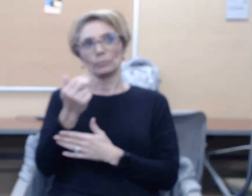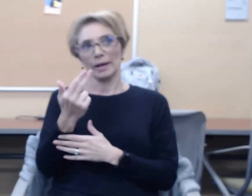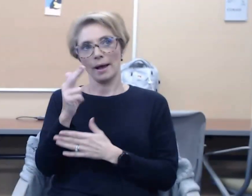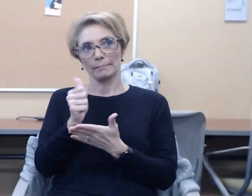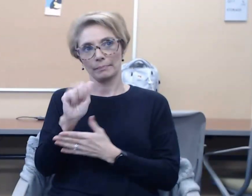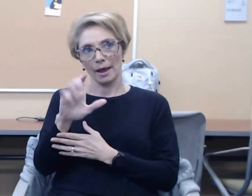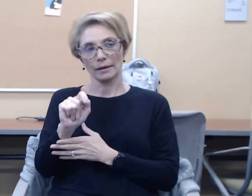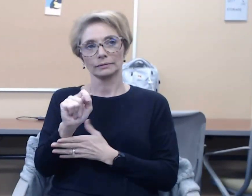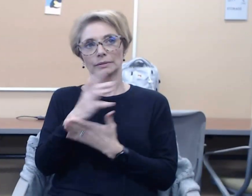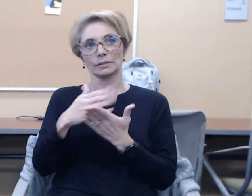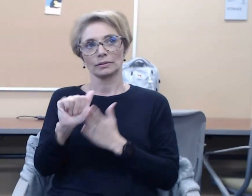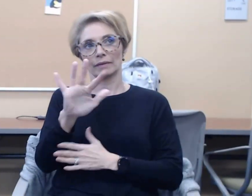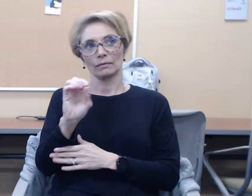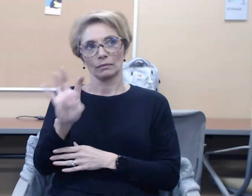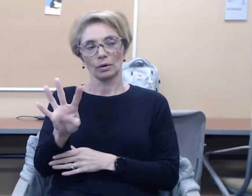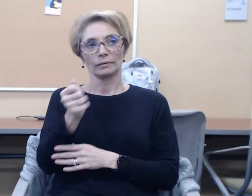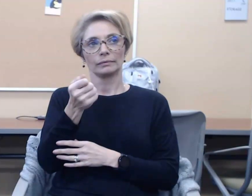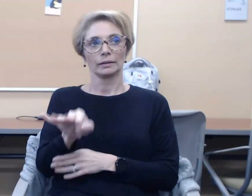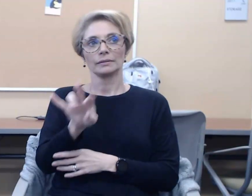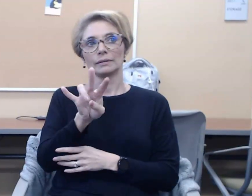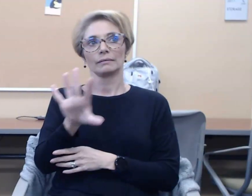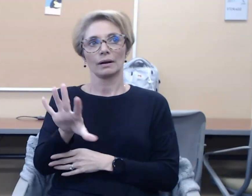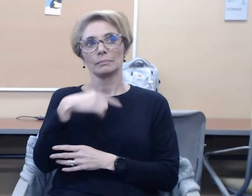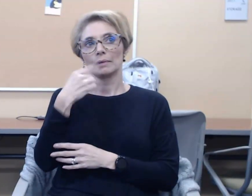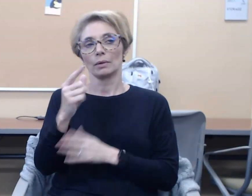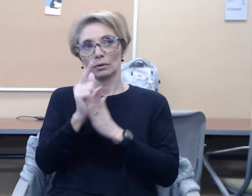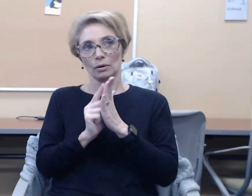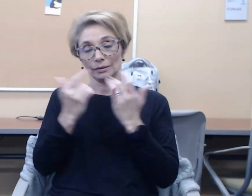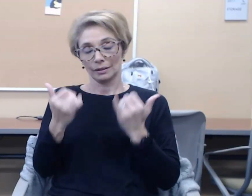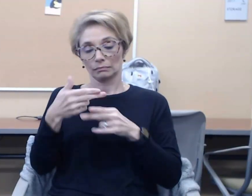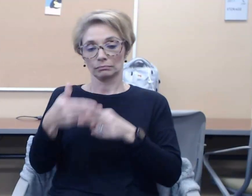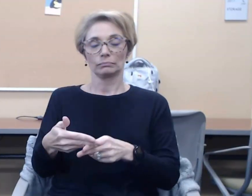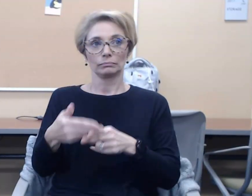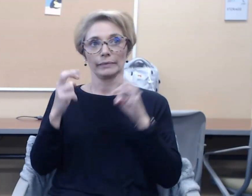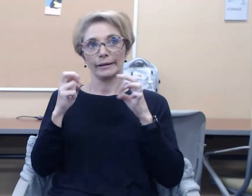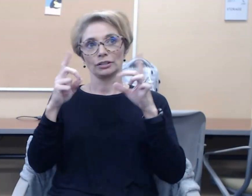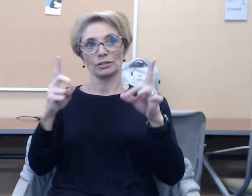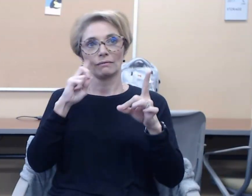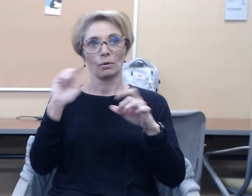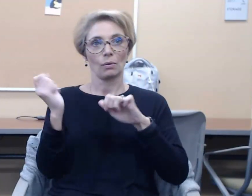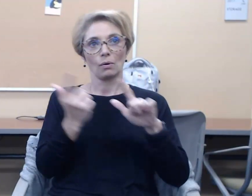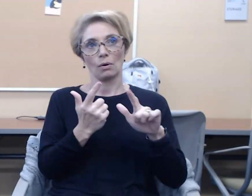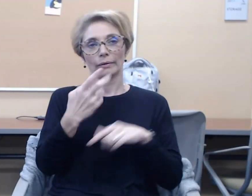504, 1975, the public law that we now call Education for All Handicapped Children